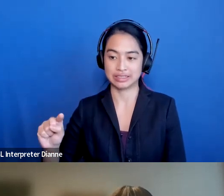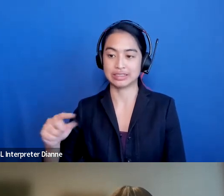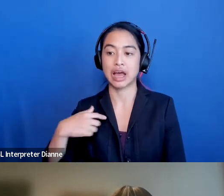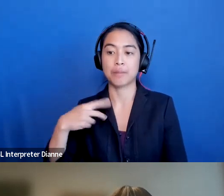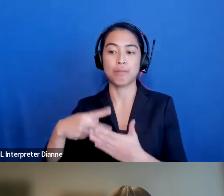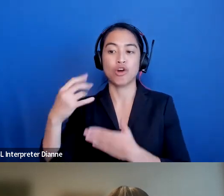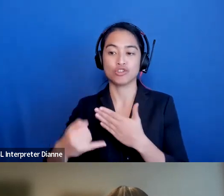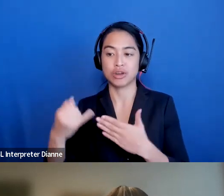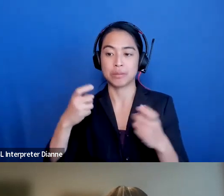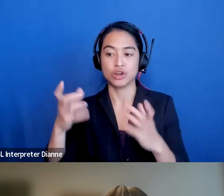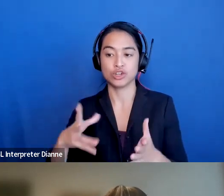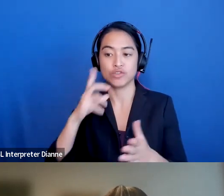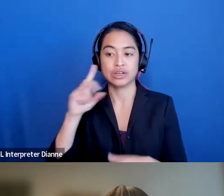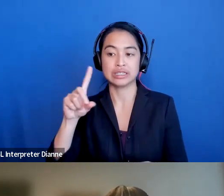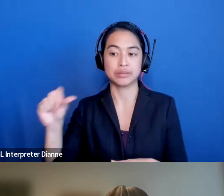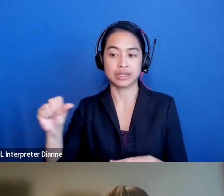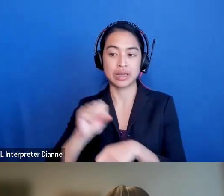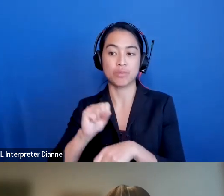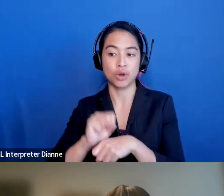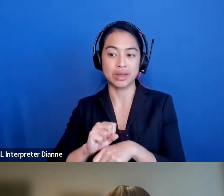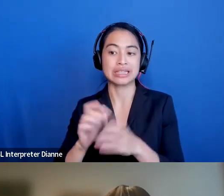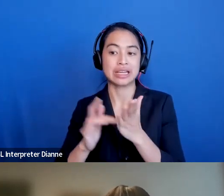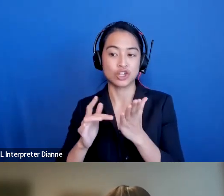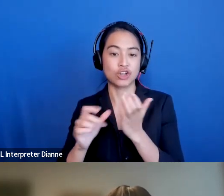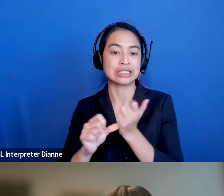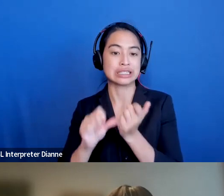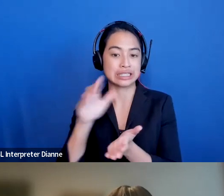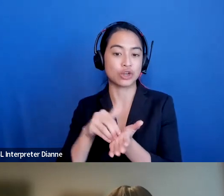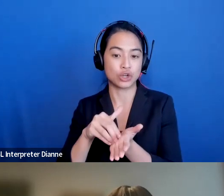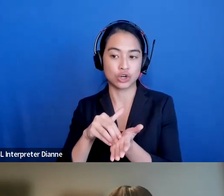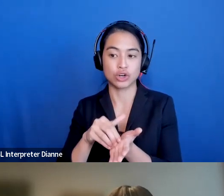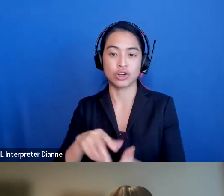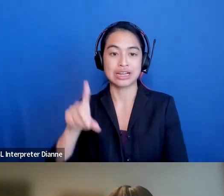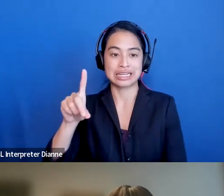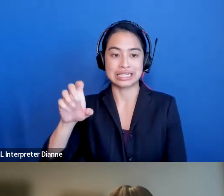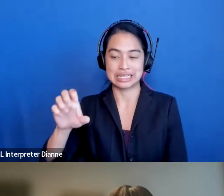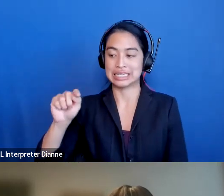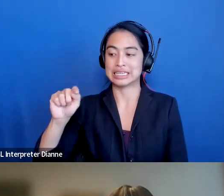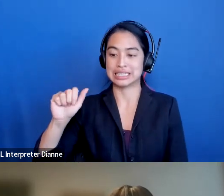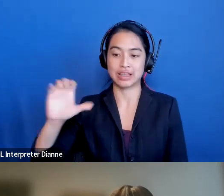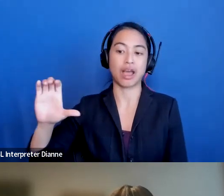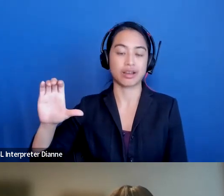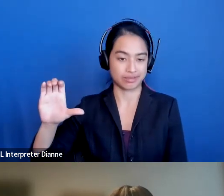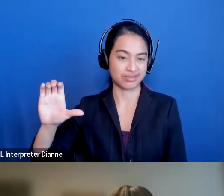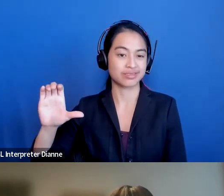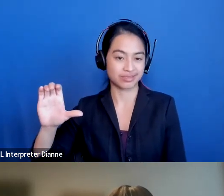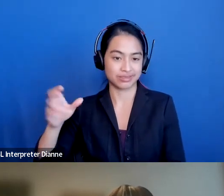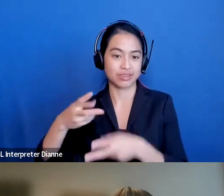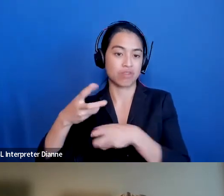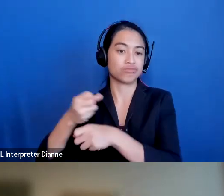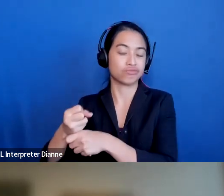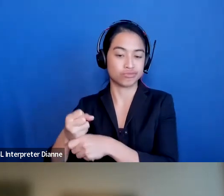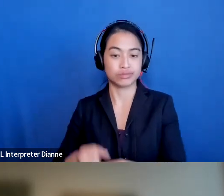project manager for the Disability Employment Technical Assistance Center, or the DETAC, as we call it for short. The